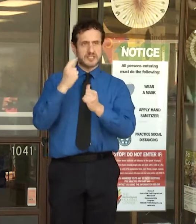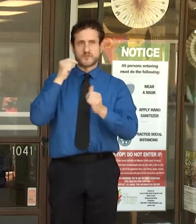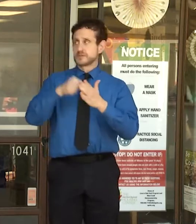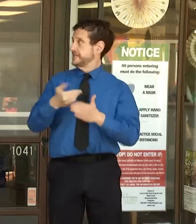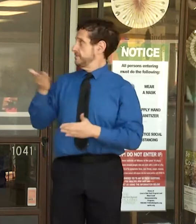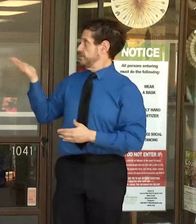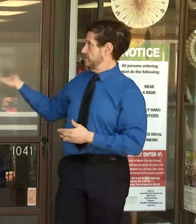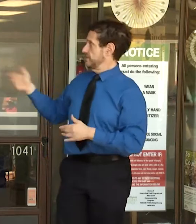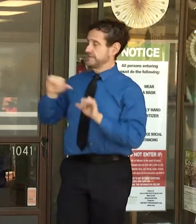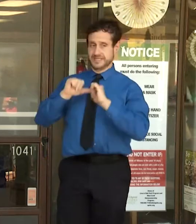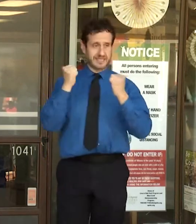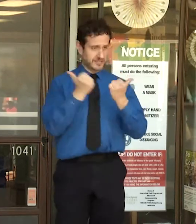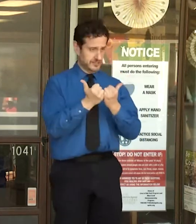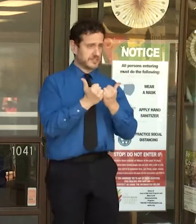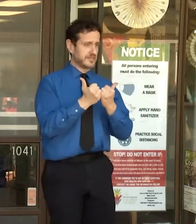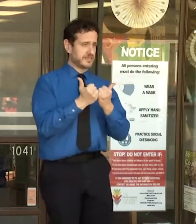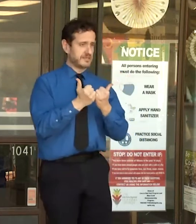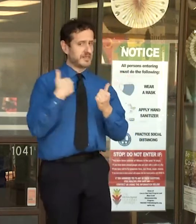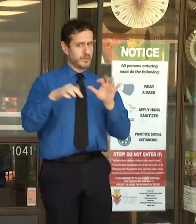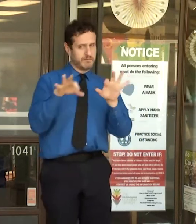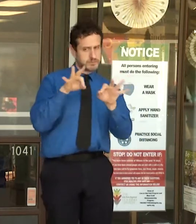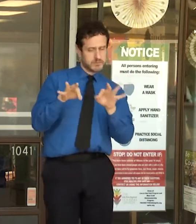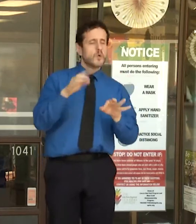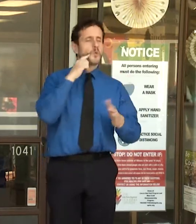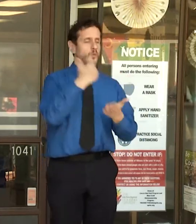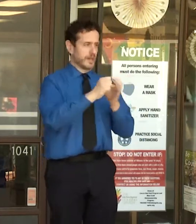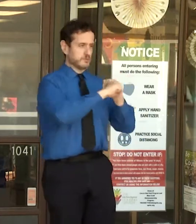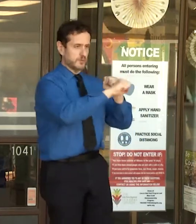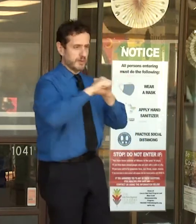to help publicize this program.